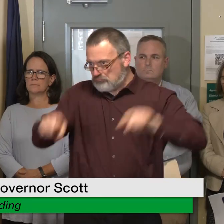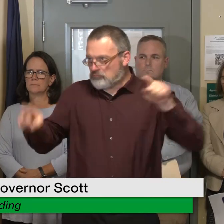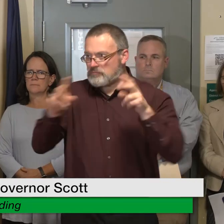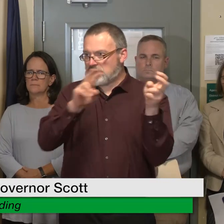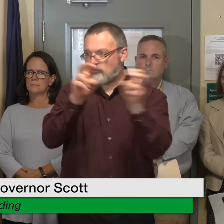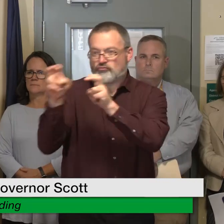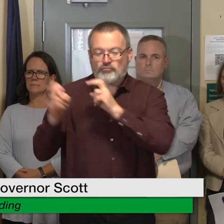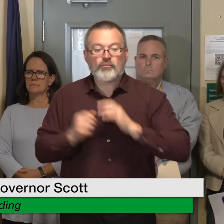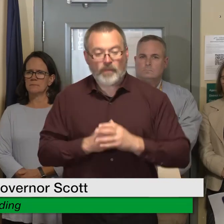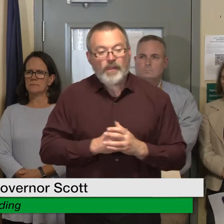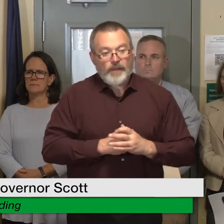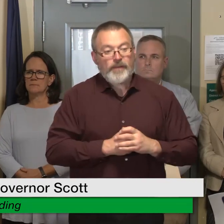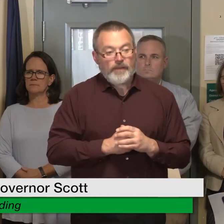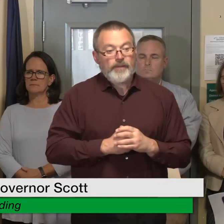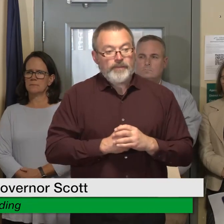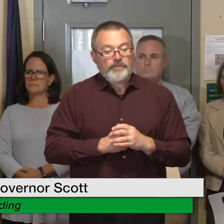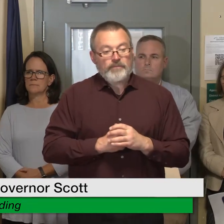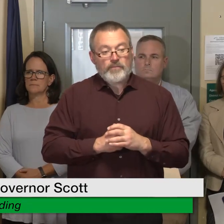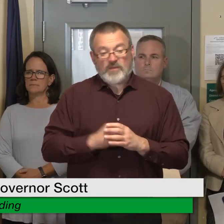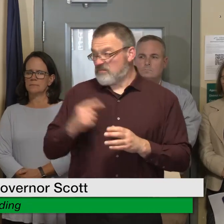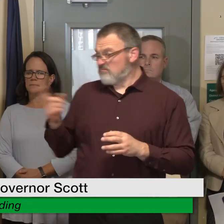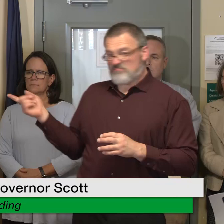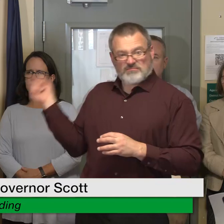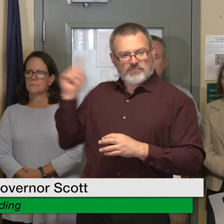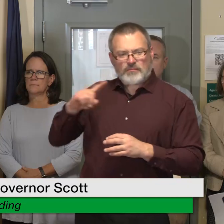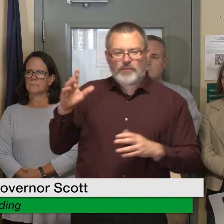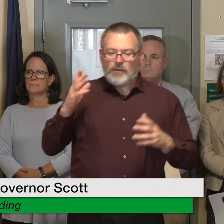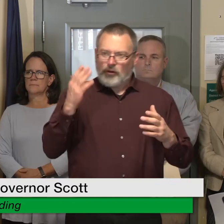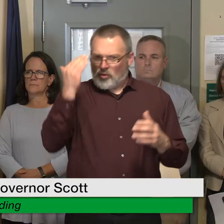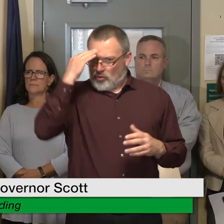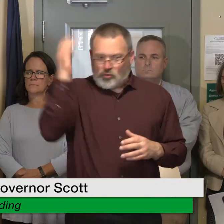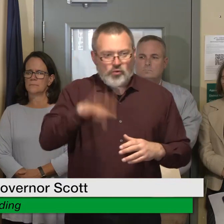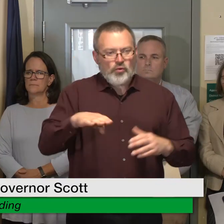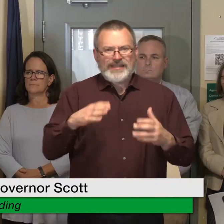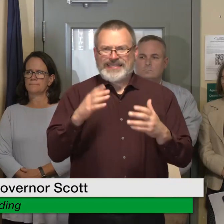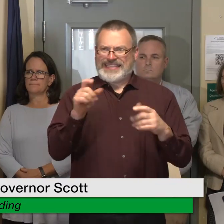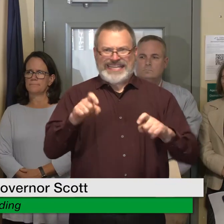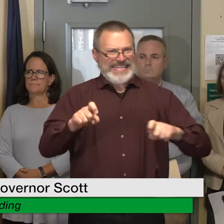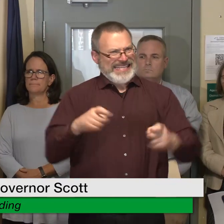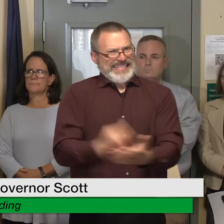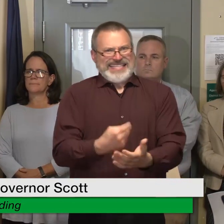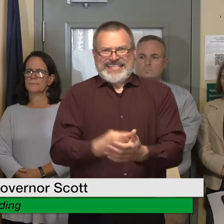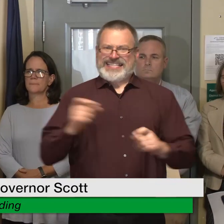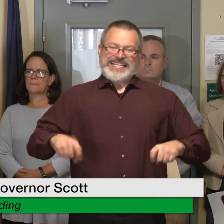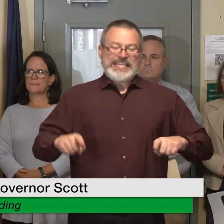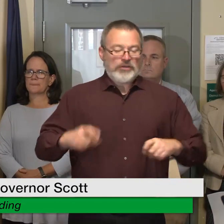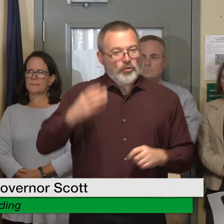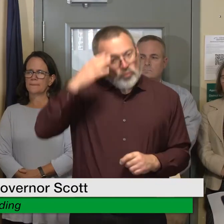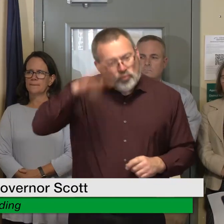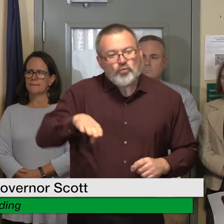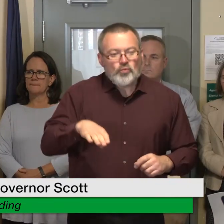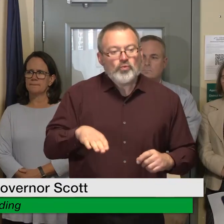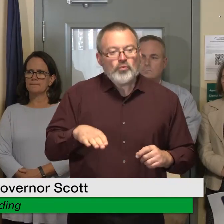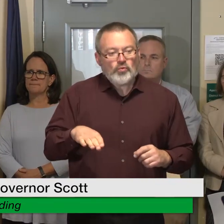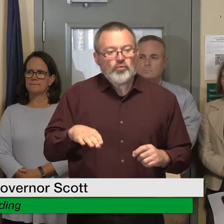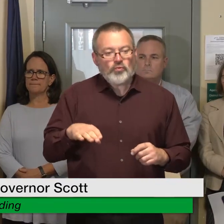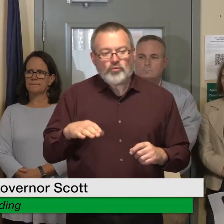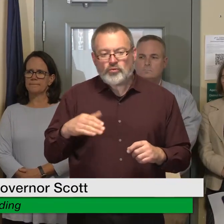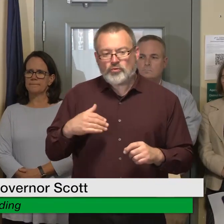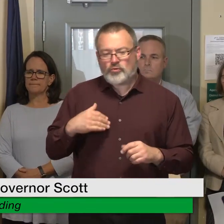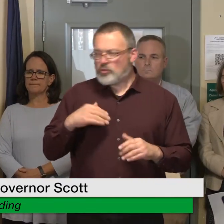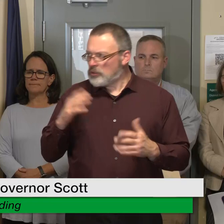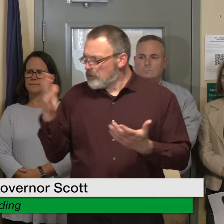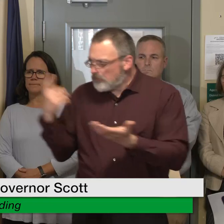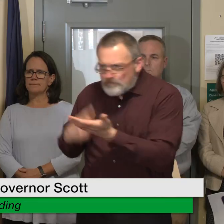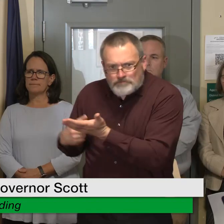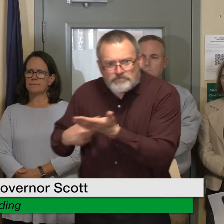We understand some towns are in need of immediate funds to make repairs, so I've asked my team to look at funding in the